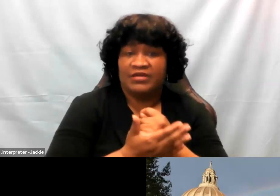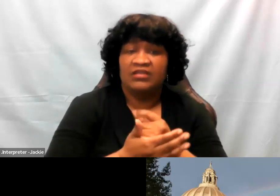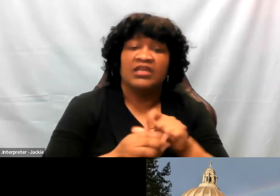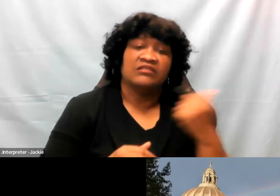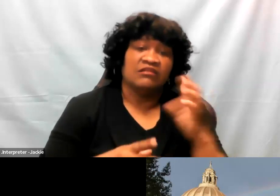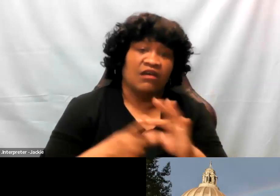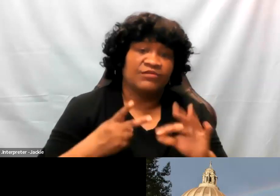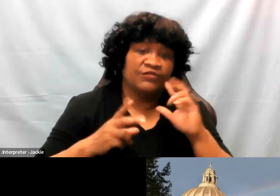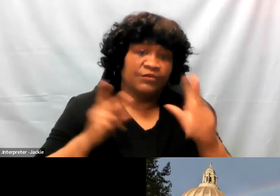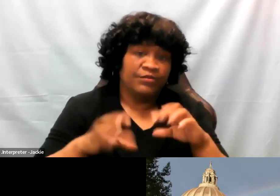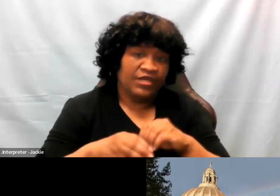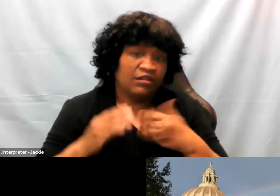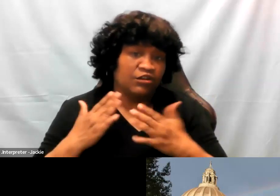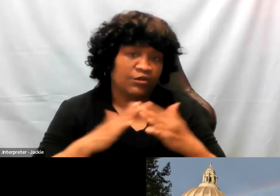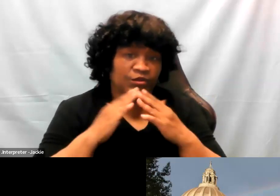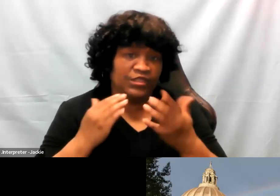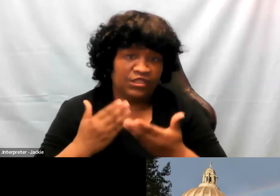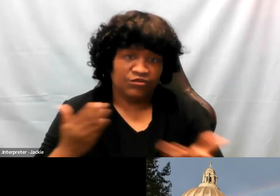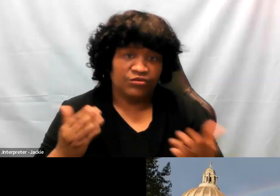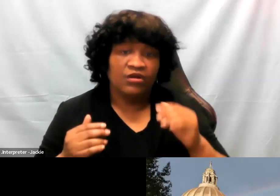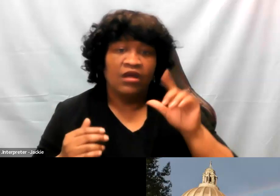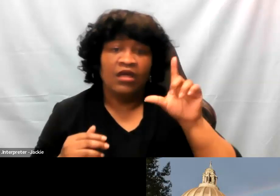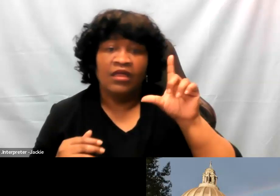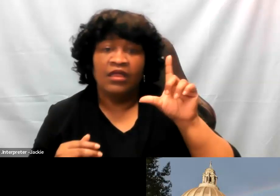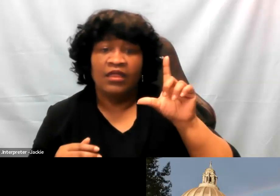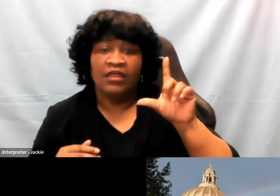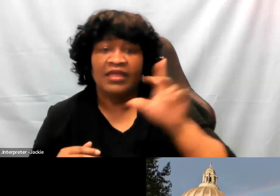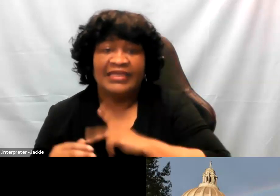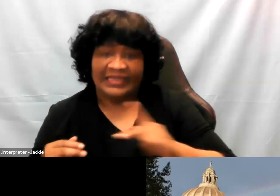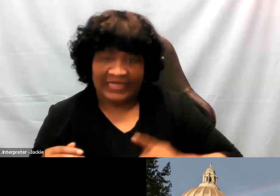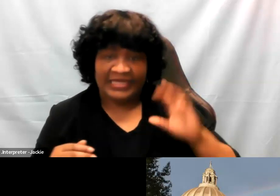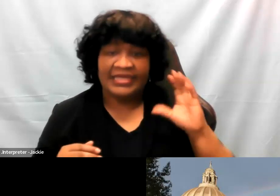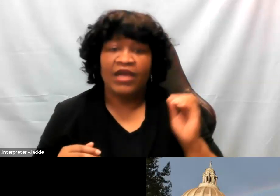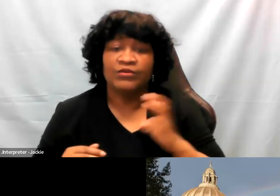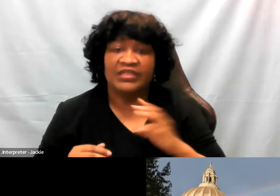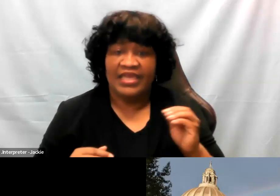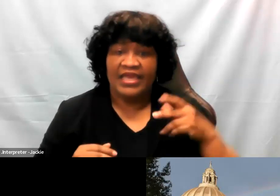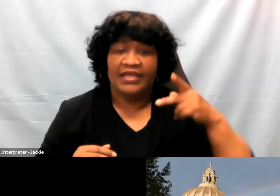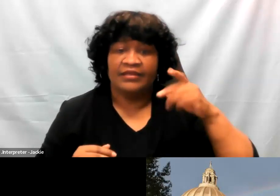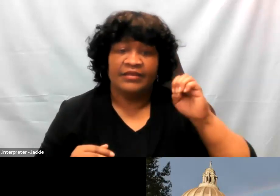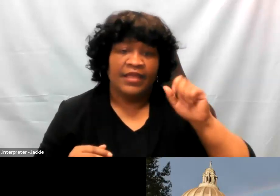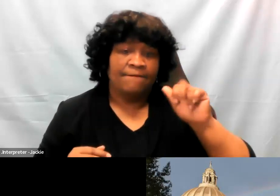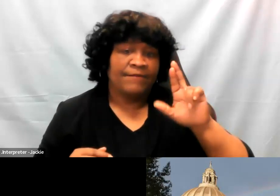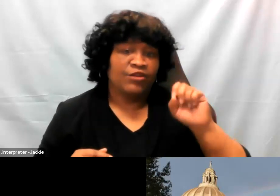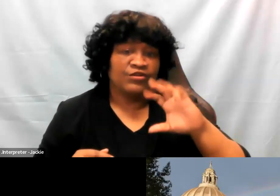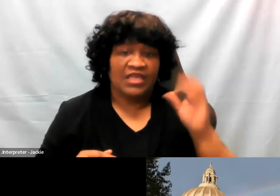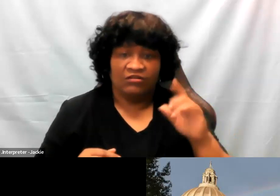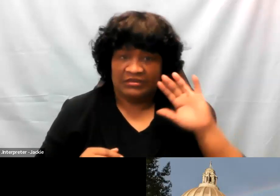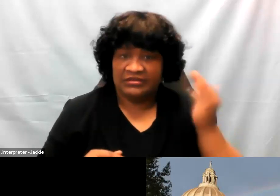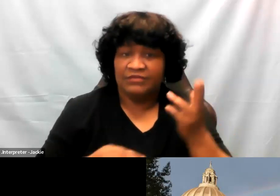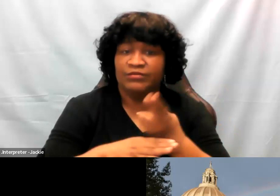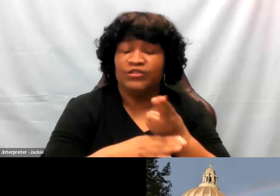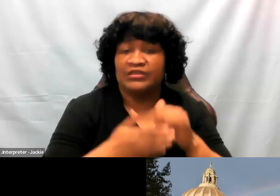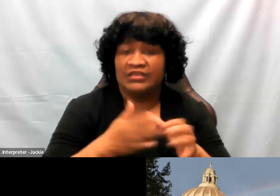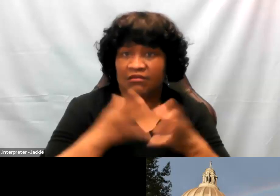our community. Right now, only King County and Pierce County appear to be utilizing this. So lots more on this.